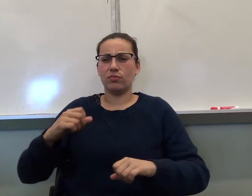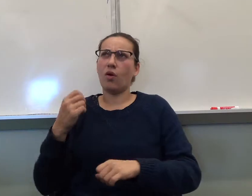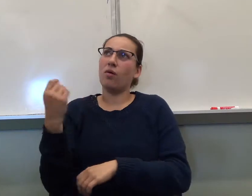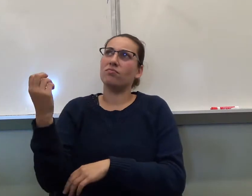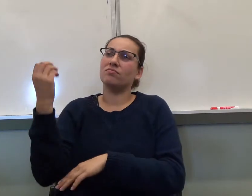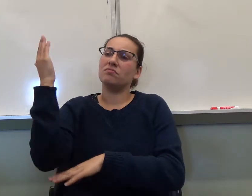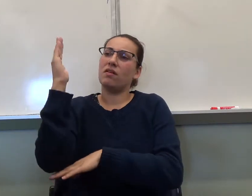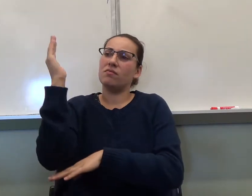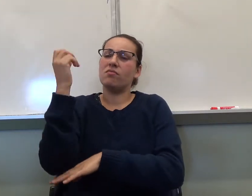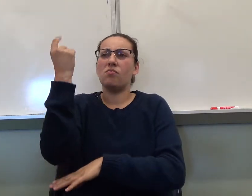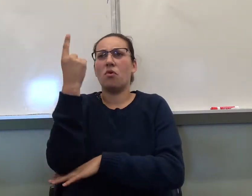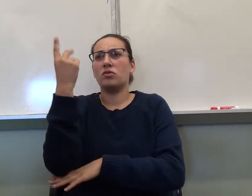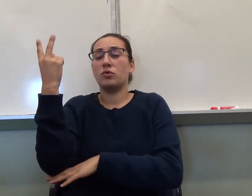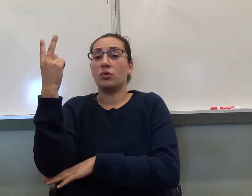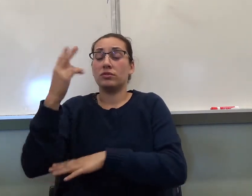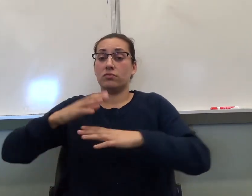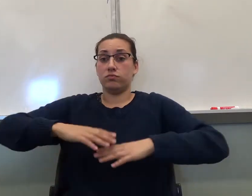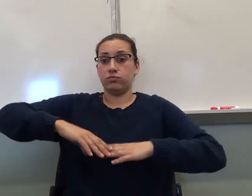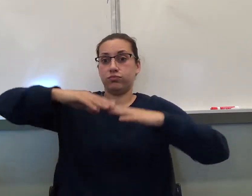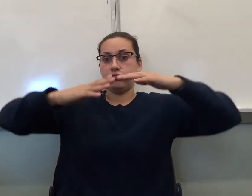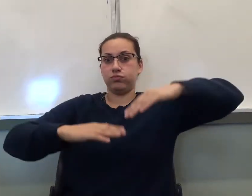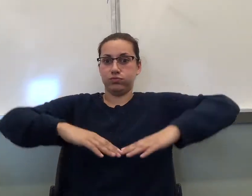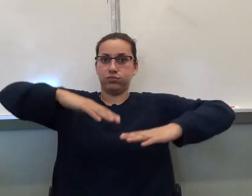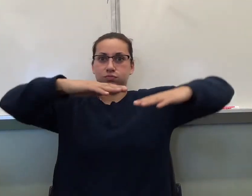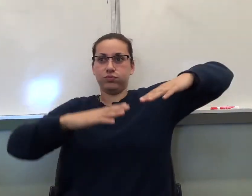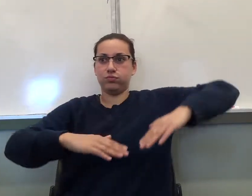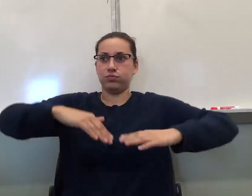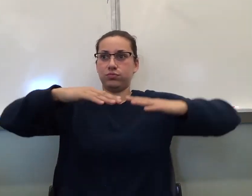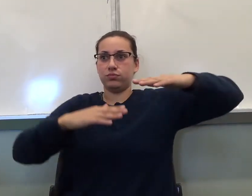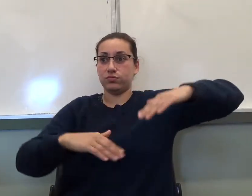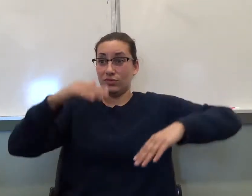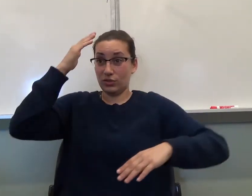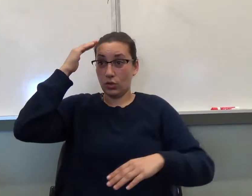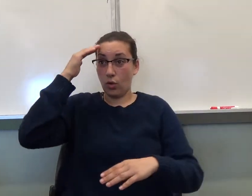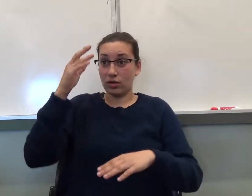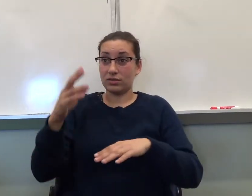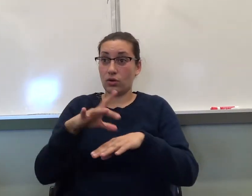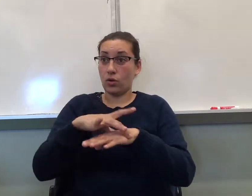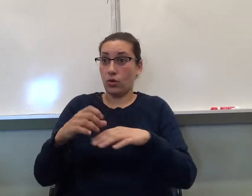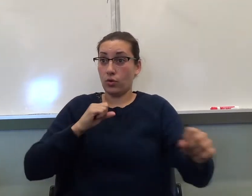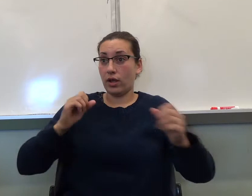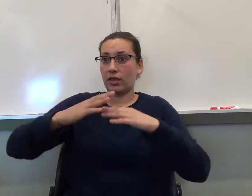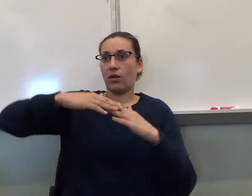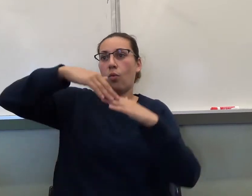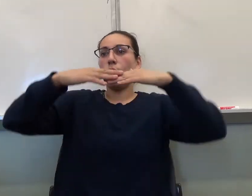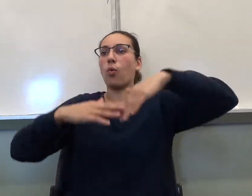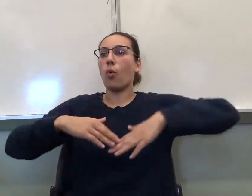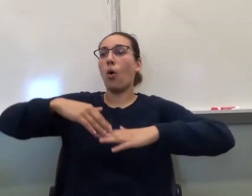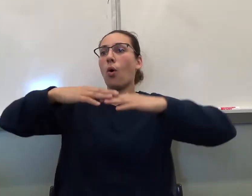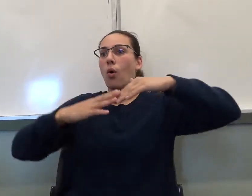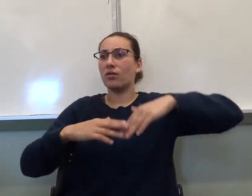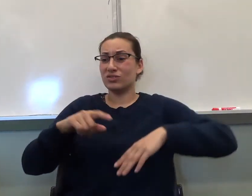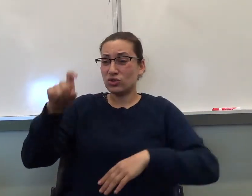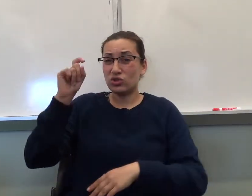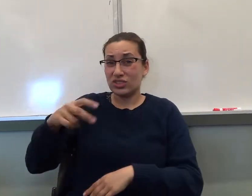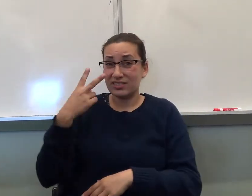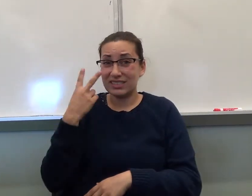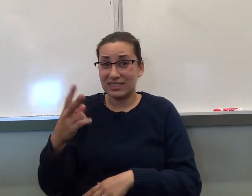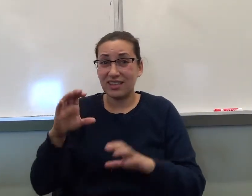And it was quite a roller, you know how they are. Sometimes they roll more than others. You should have seen that class. I mean, I wish I had a